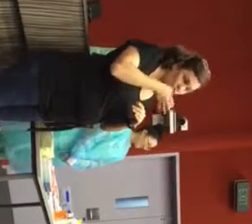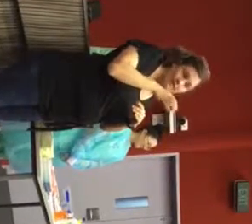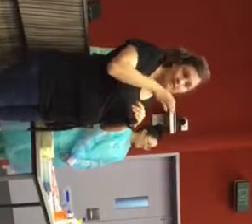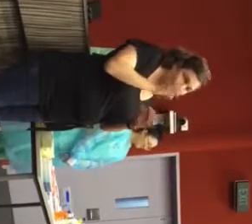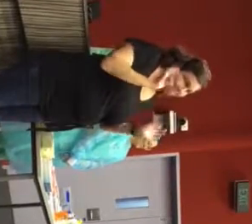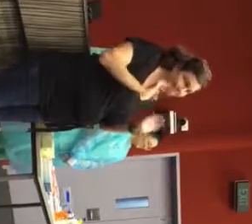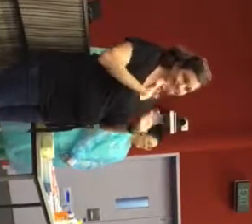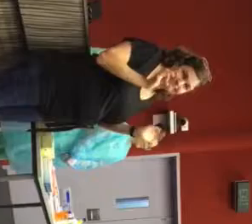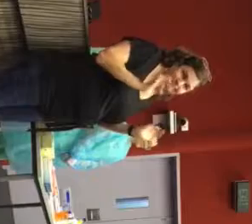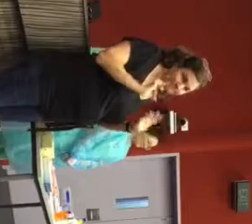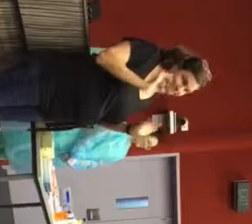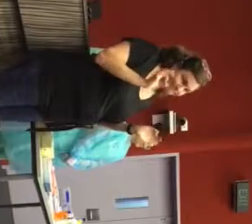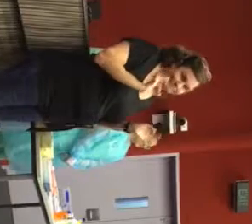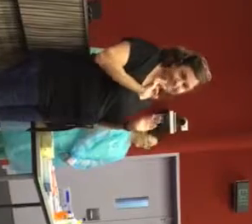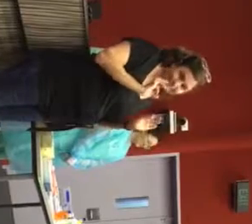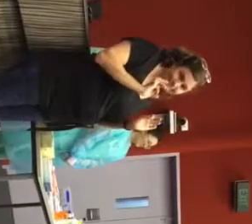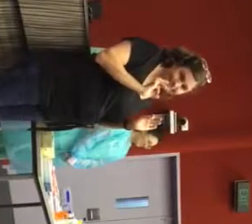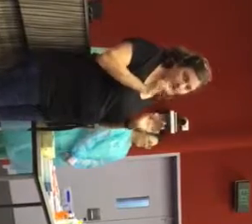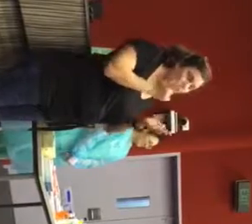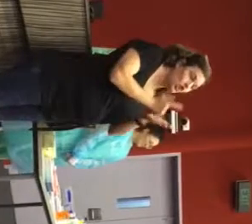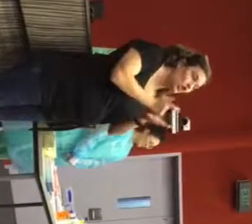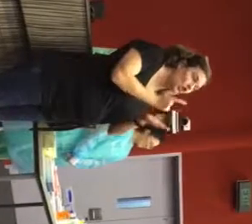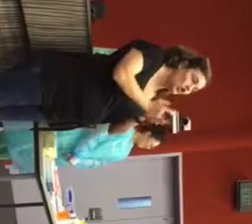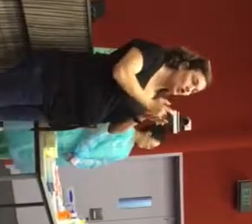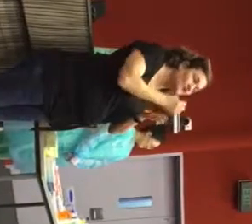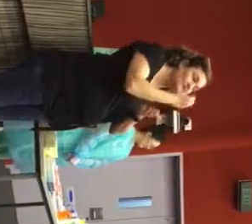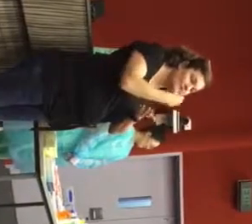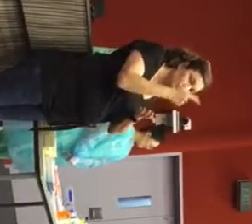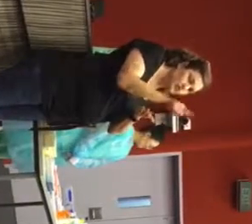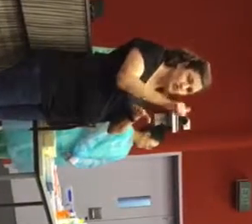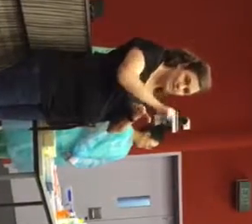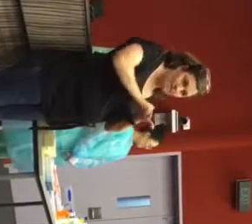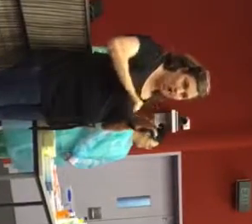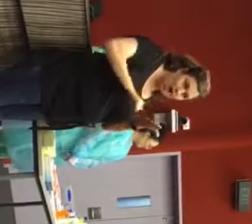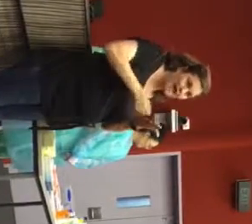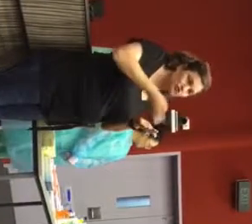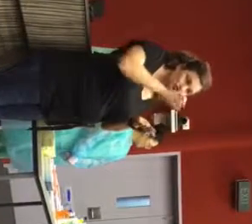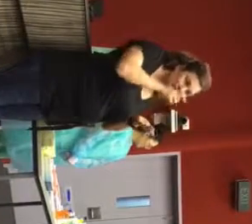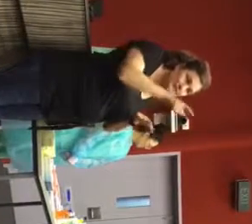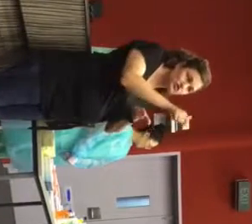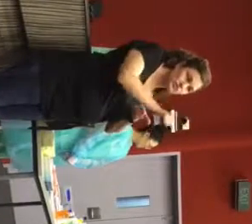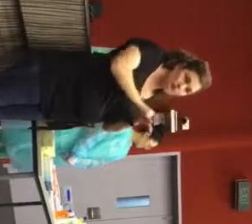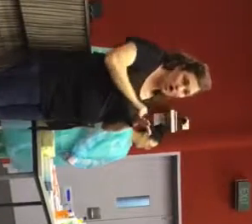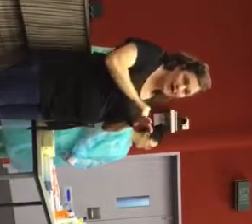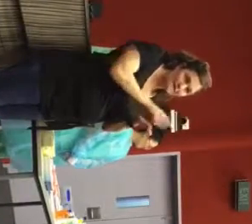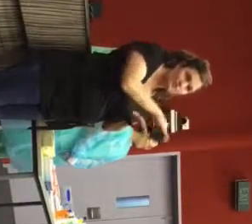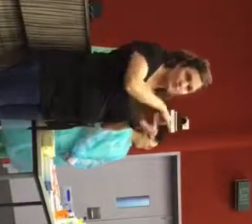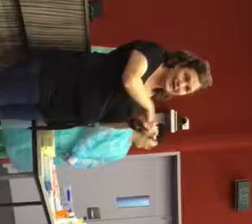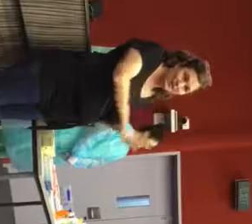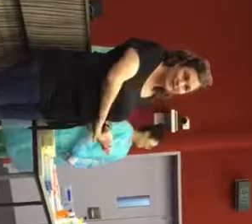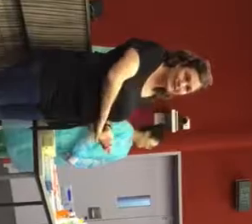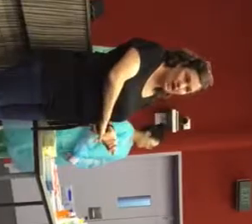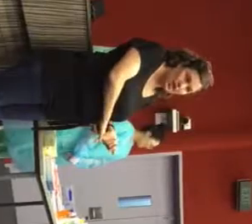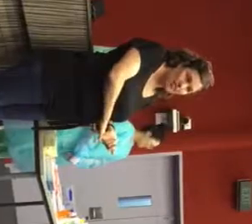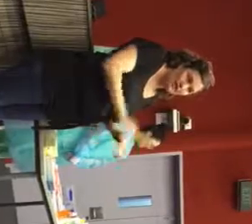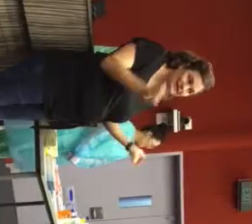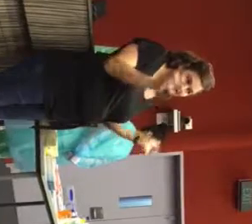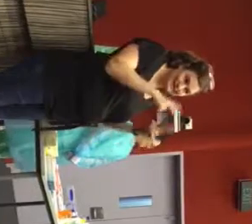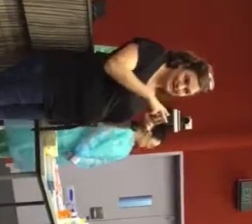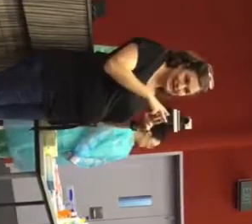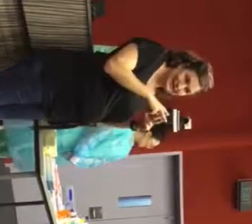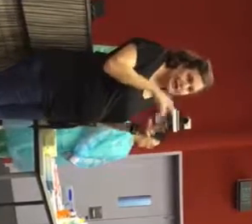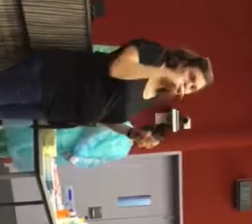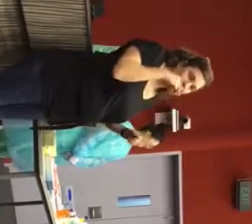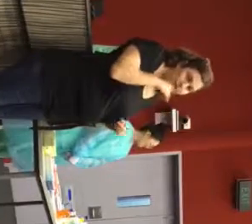regret, a lot of the processed food that we get, a lot of the processed drinks we get come from the south. So they come from Sydney, they come